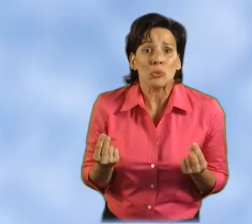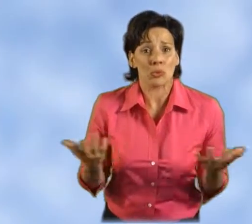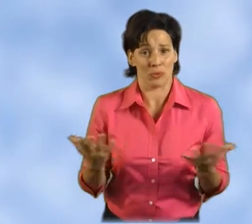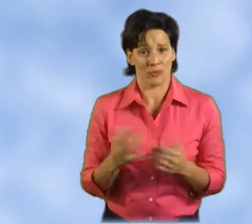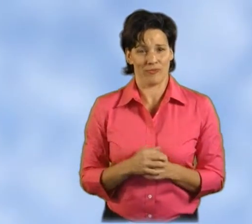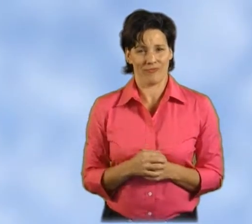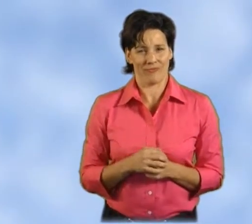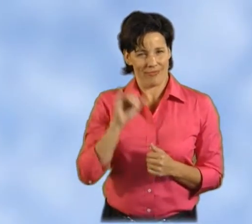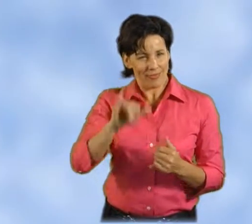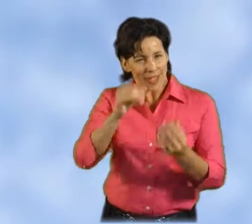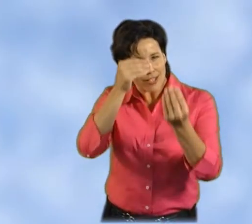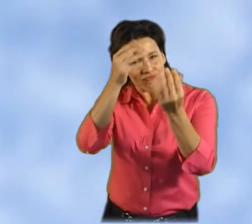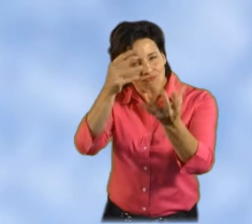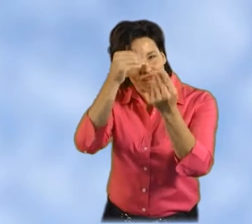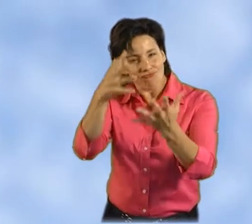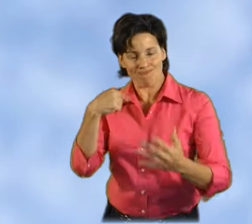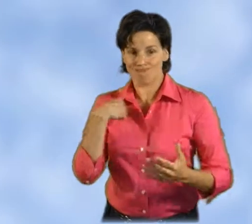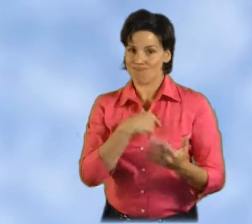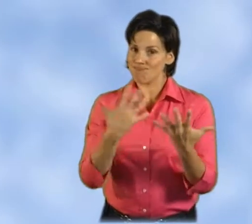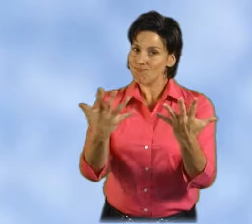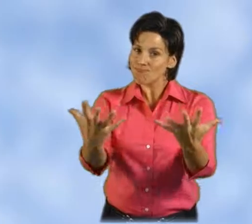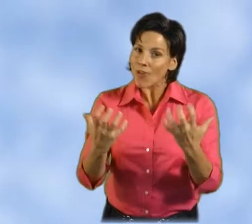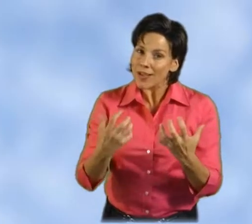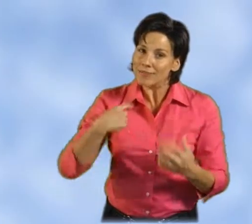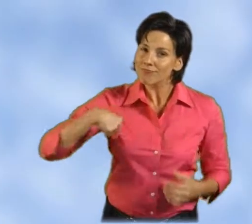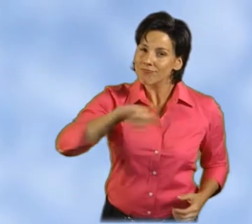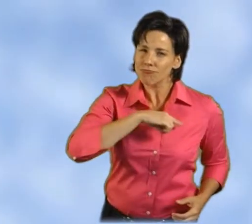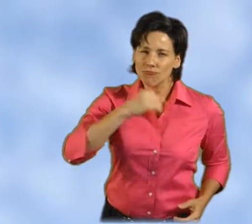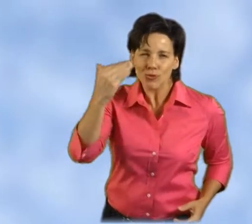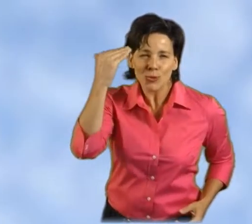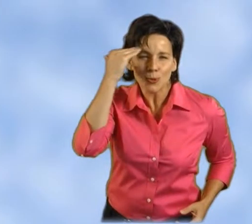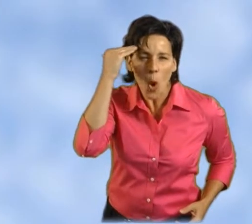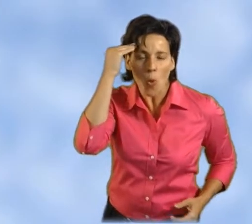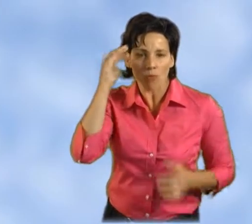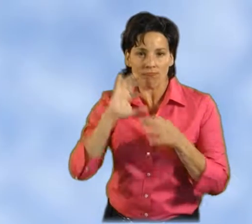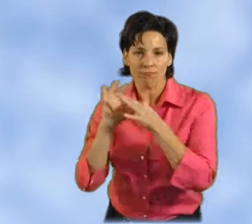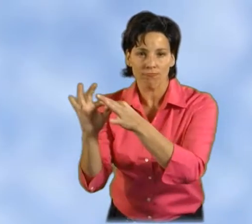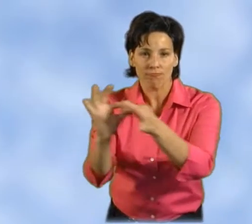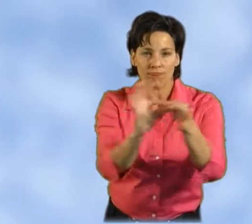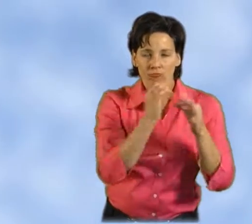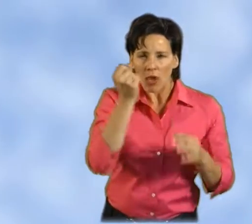among women in the United States, second only to lung cancer.